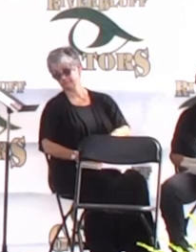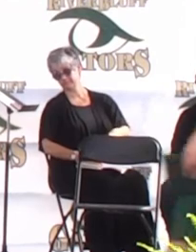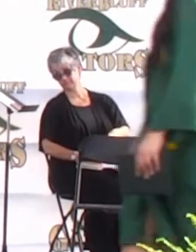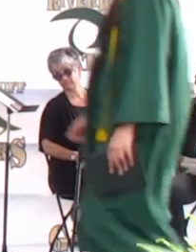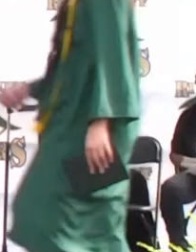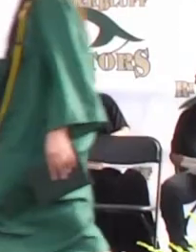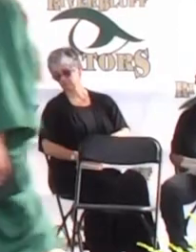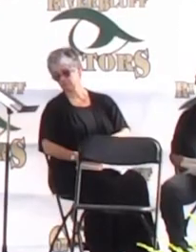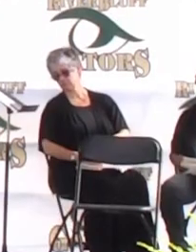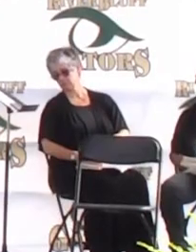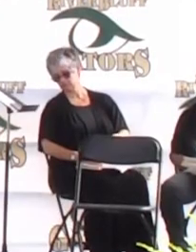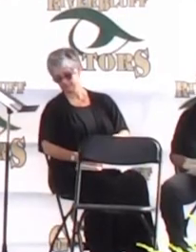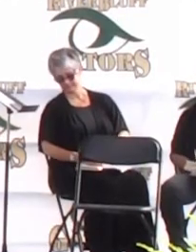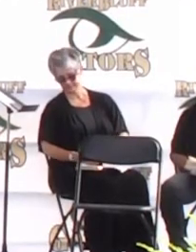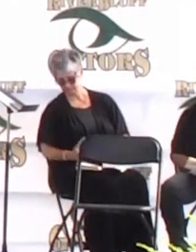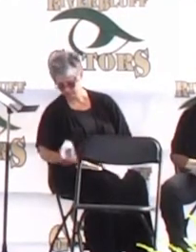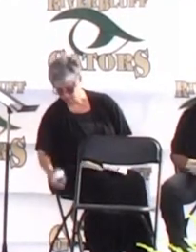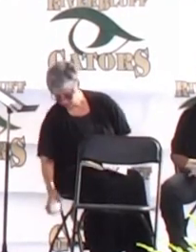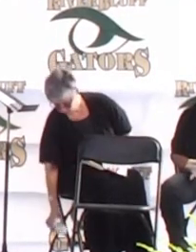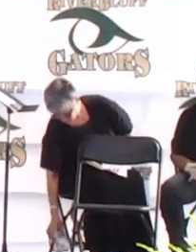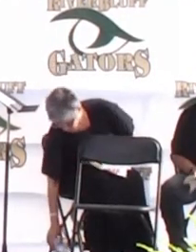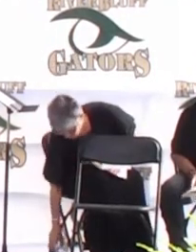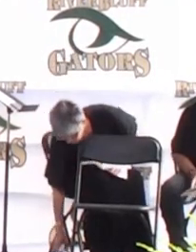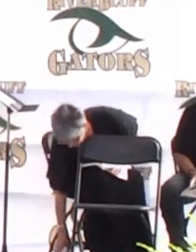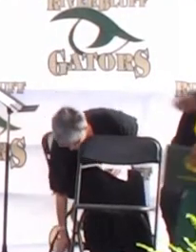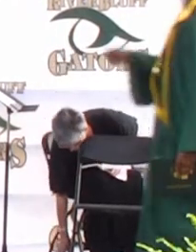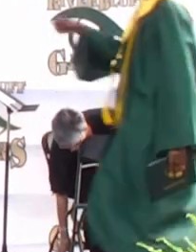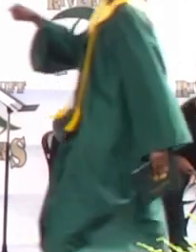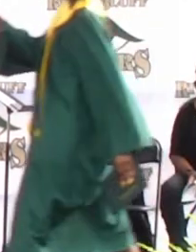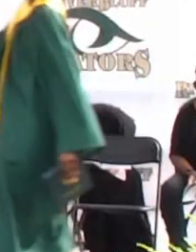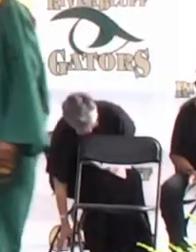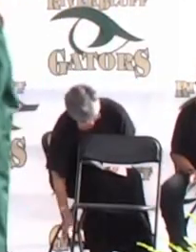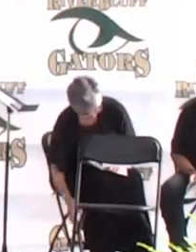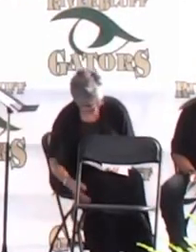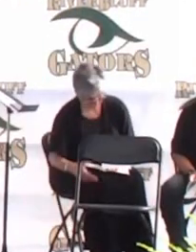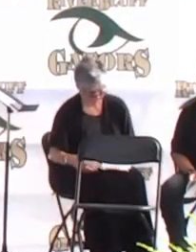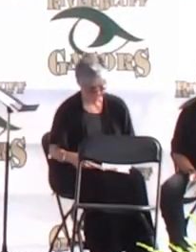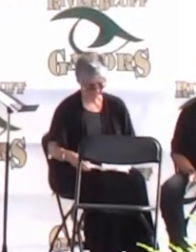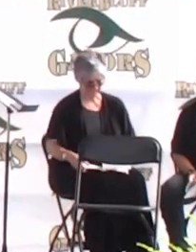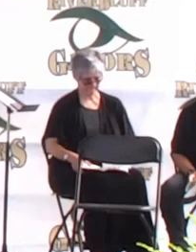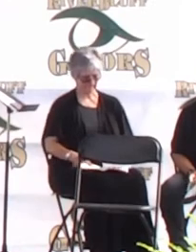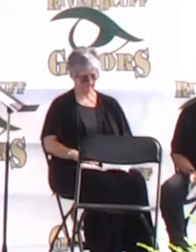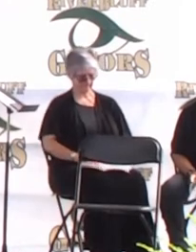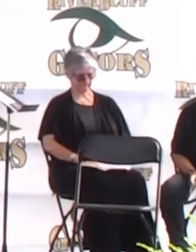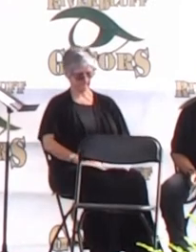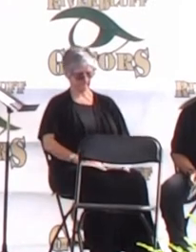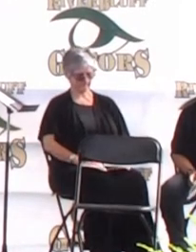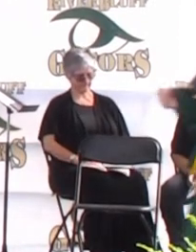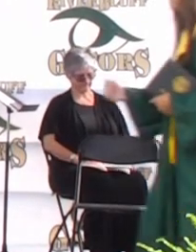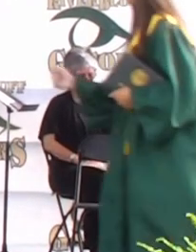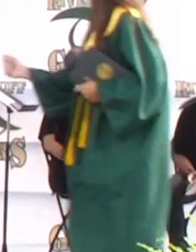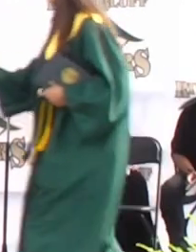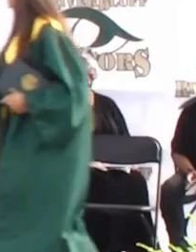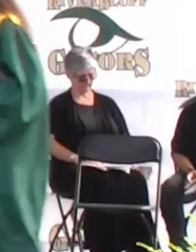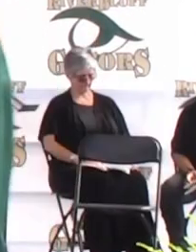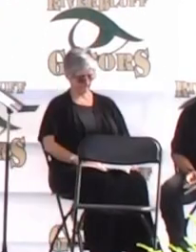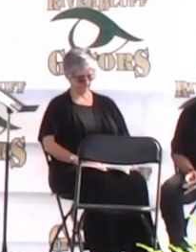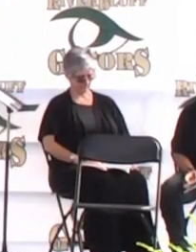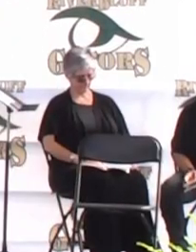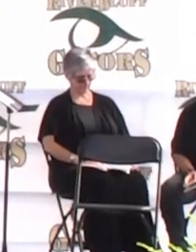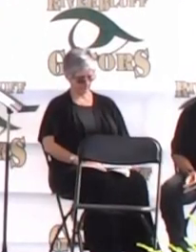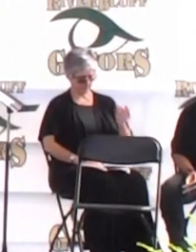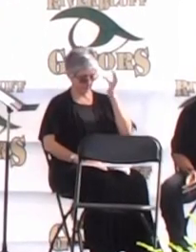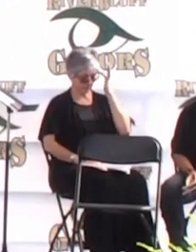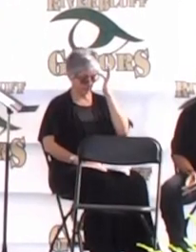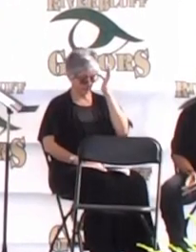honor graduate. Hannah Elizabeth Rivers, honor graduate. Elizabeth Franklin Seabee, honor graduate.